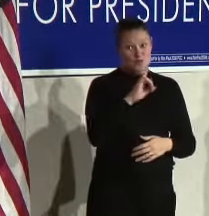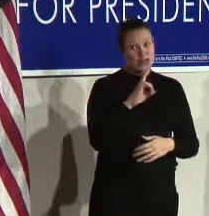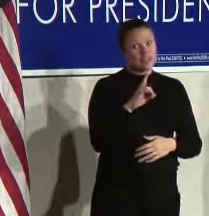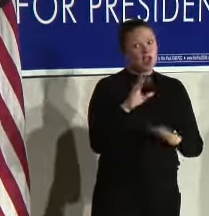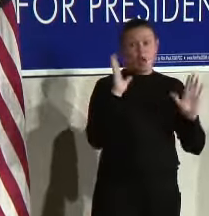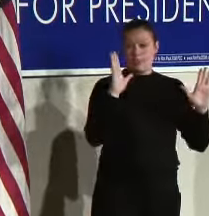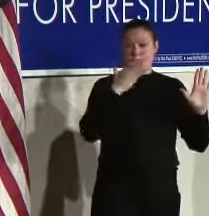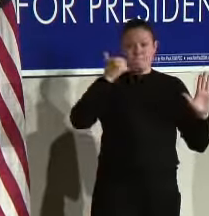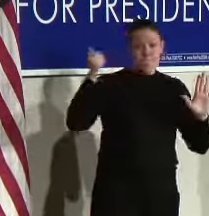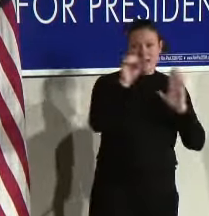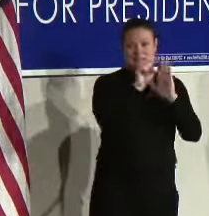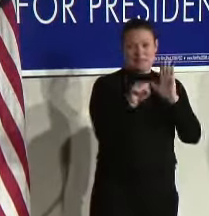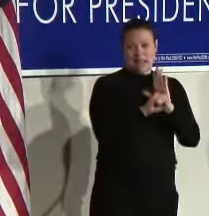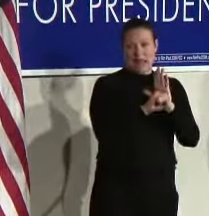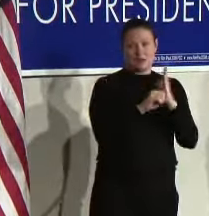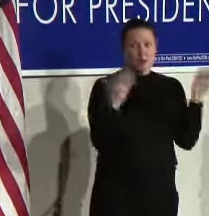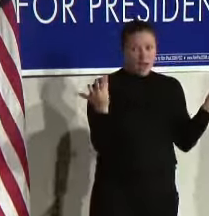of Montana.